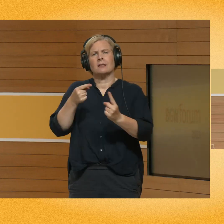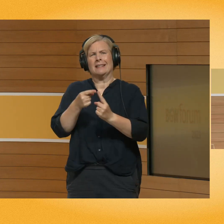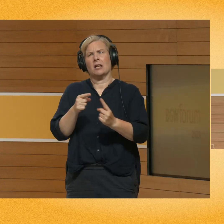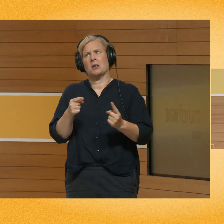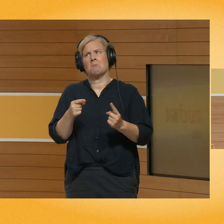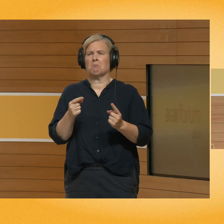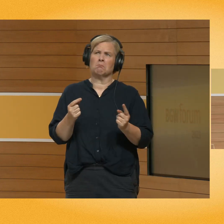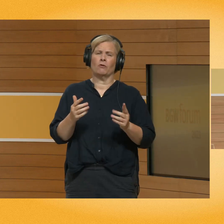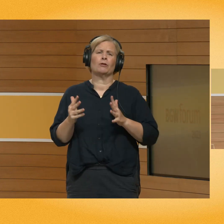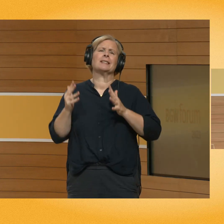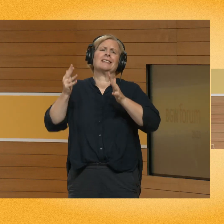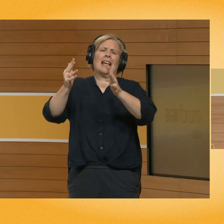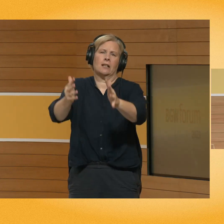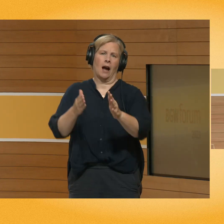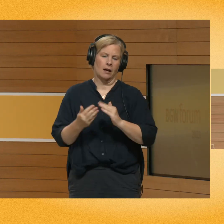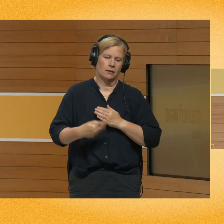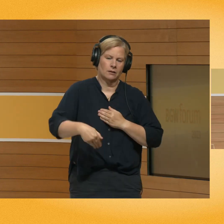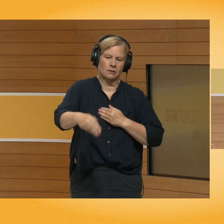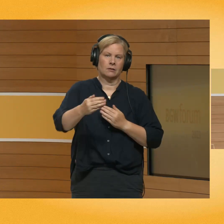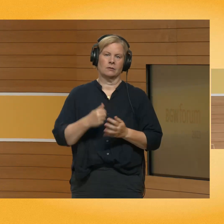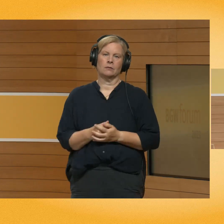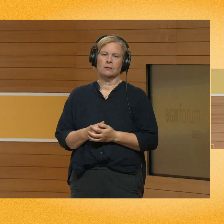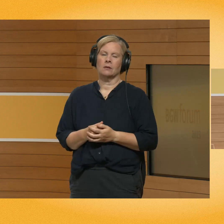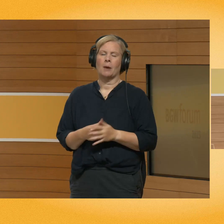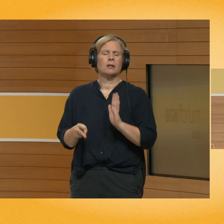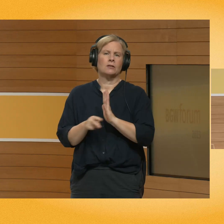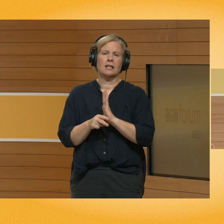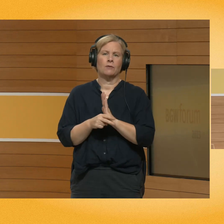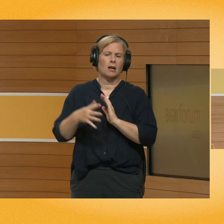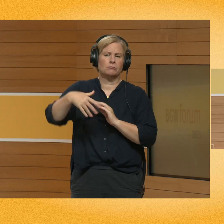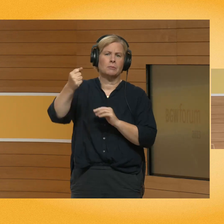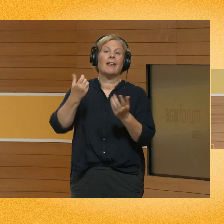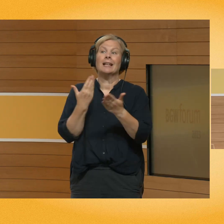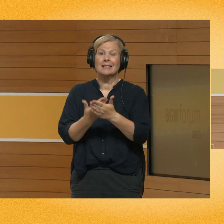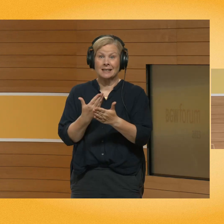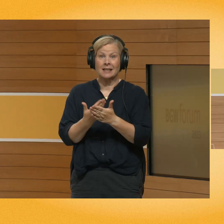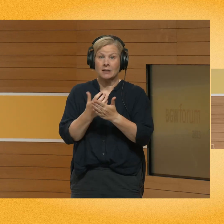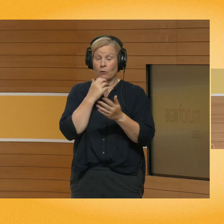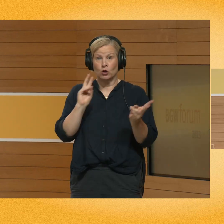the reason why we are doing it. Yeah. Maybe that answers your question. Yeah, absolutely.